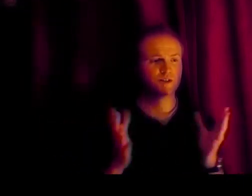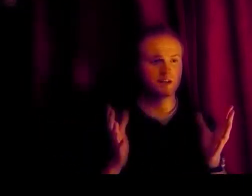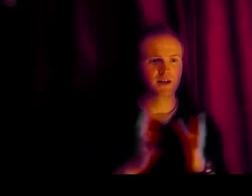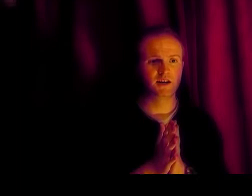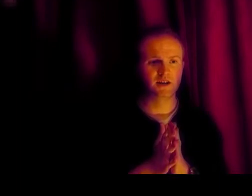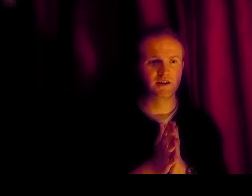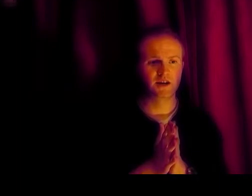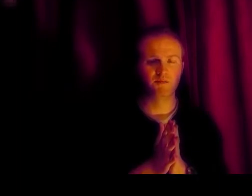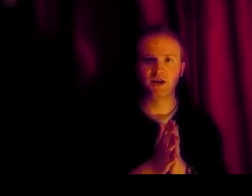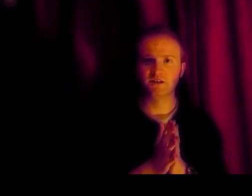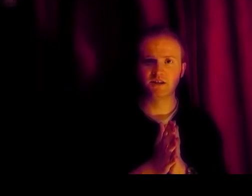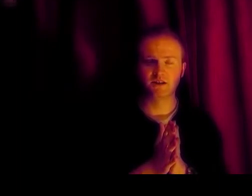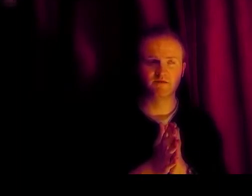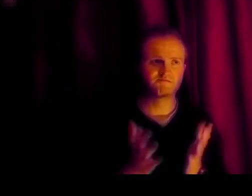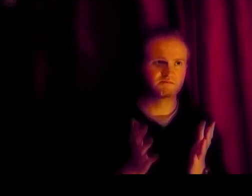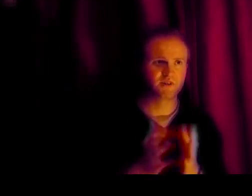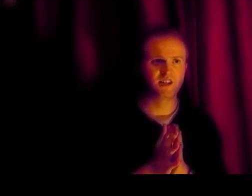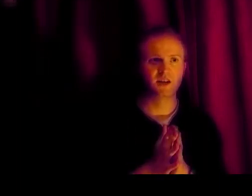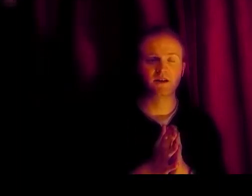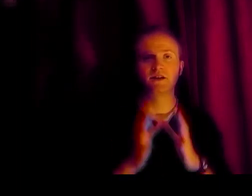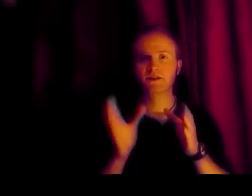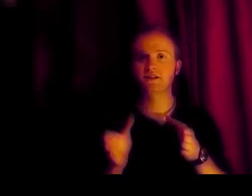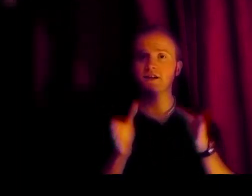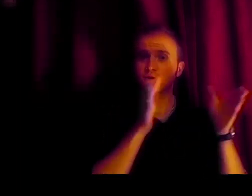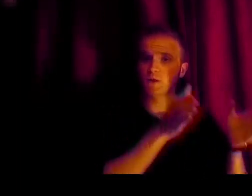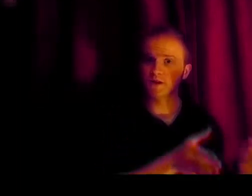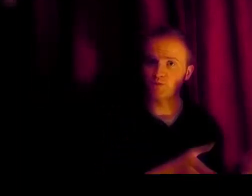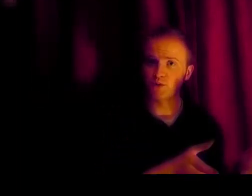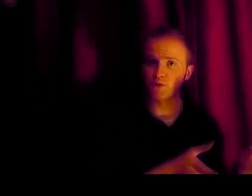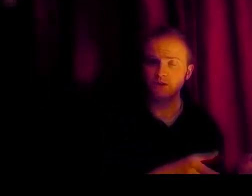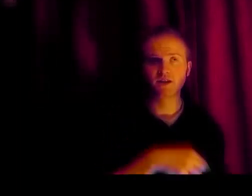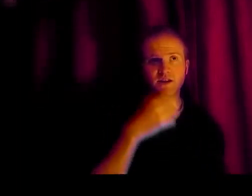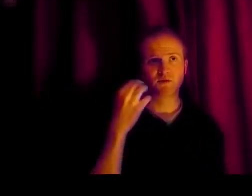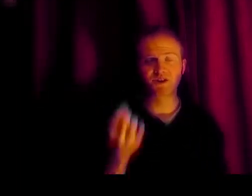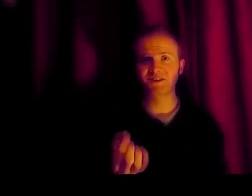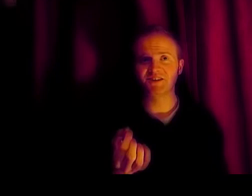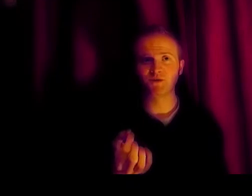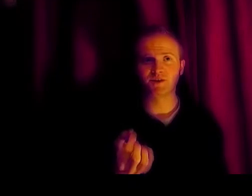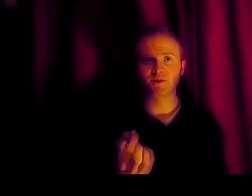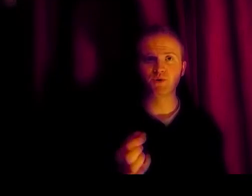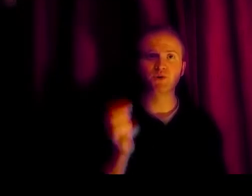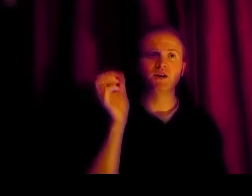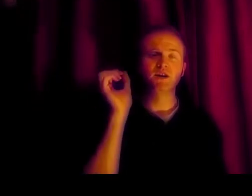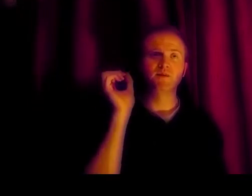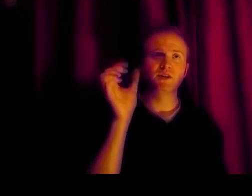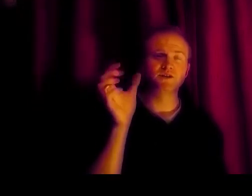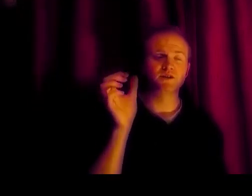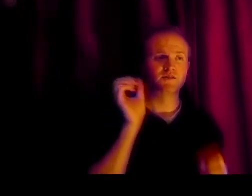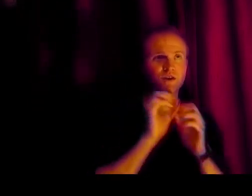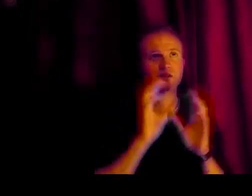48K PAL setting, and then take that into QuickTime Pro. Once it's in QuickTime Pro, make sure that I've got all the